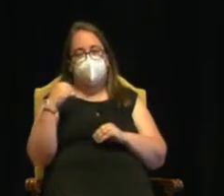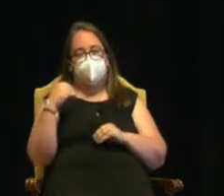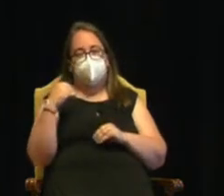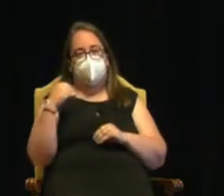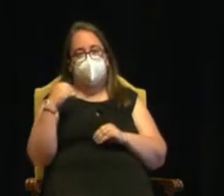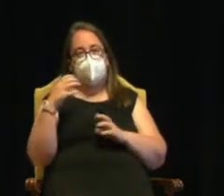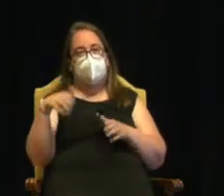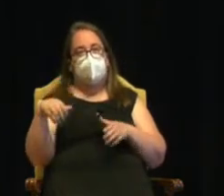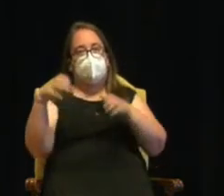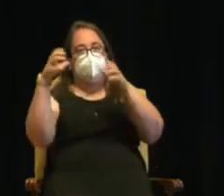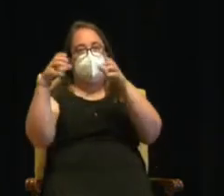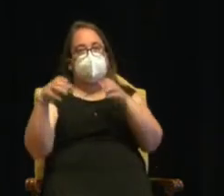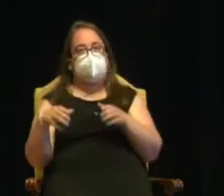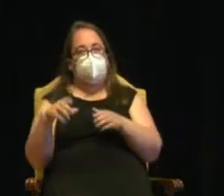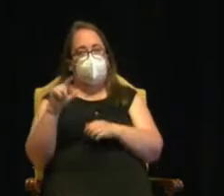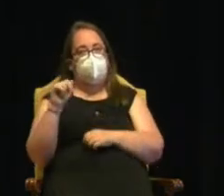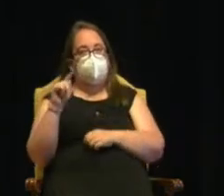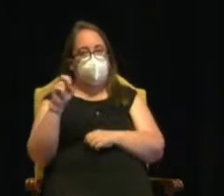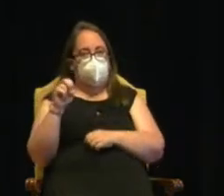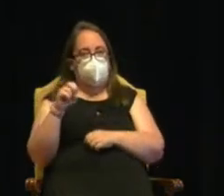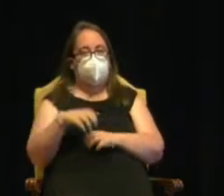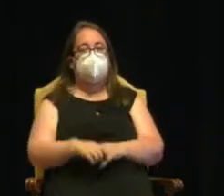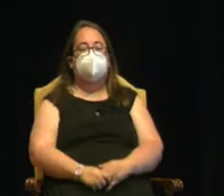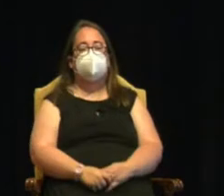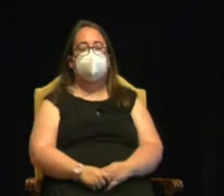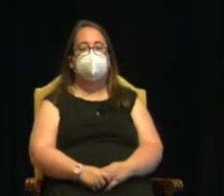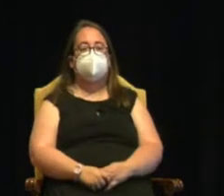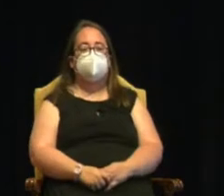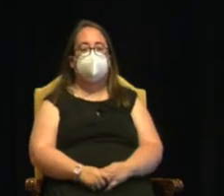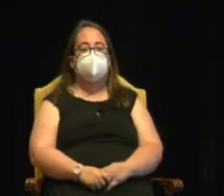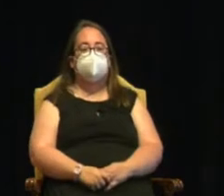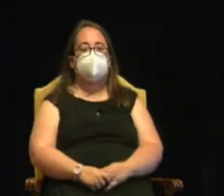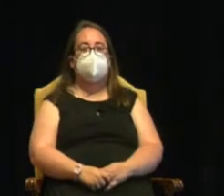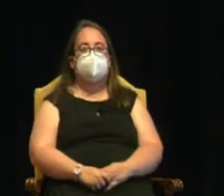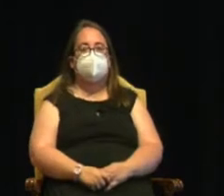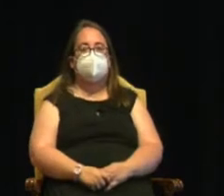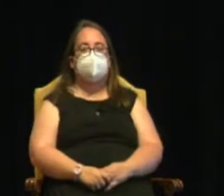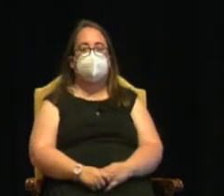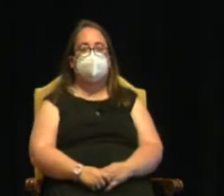the tower in the lake. Mm-hmm. And